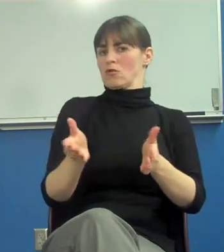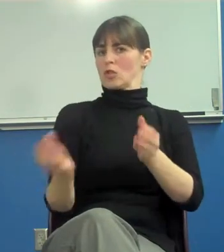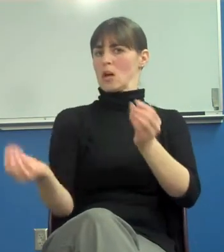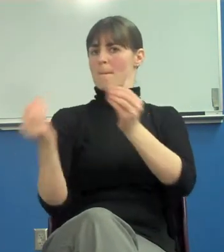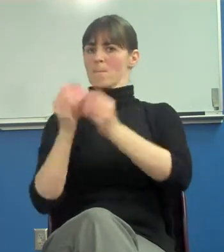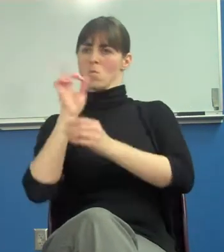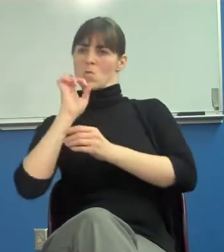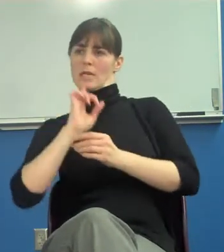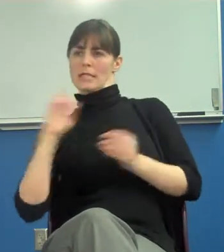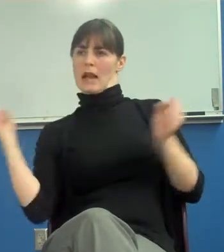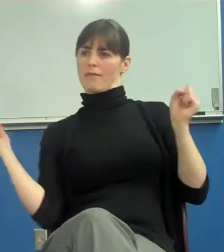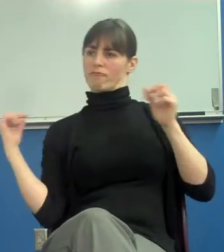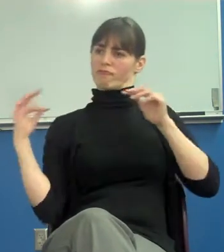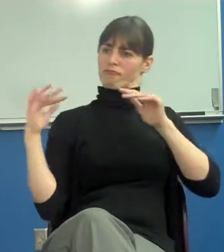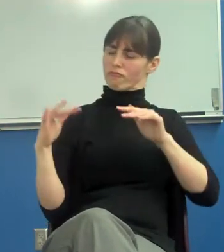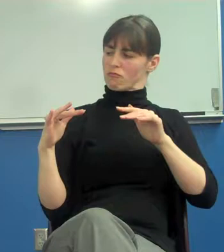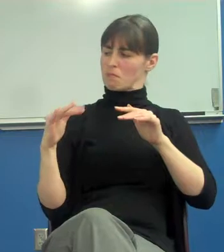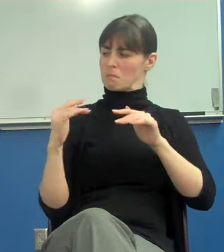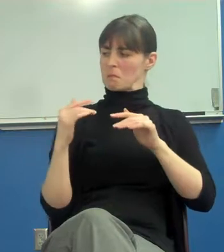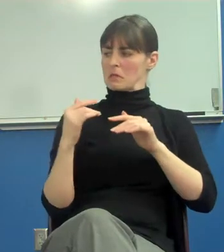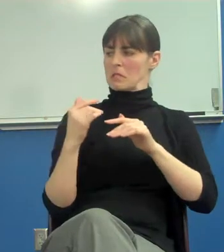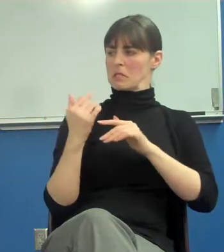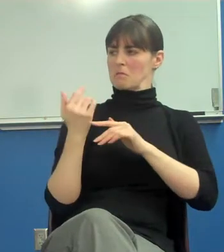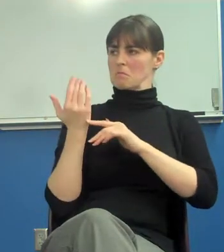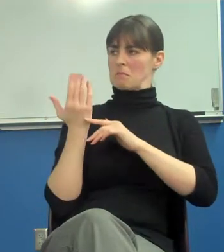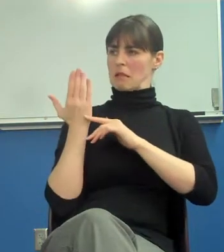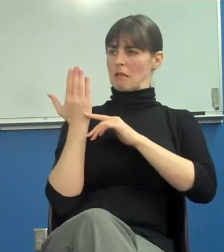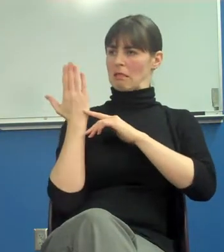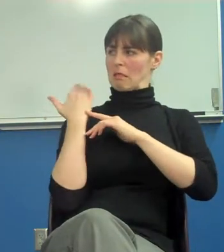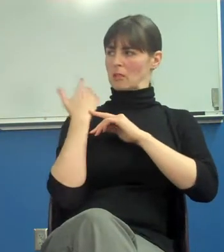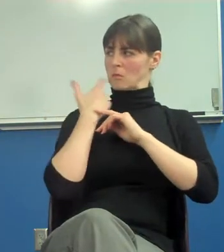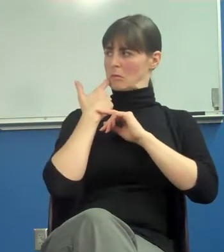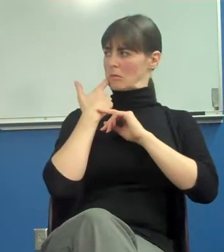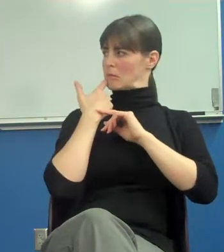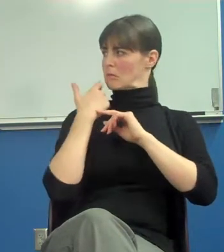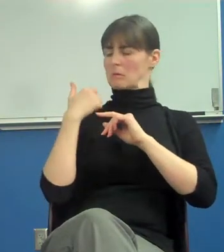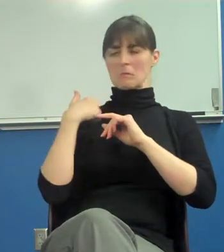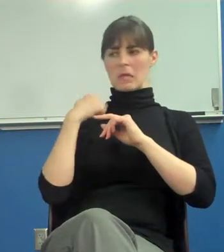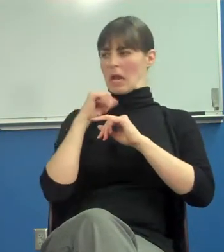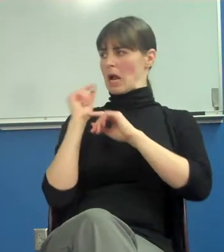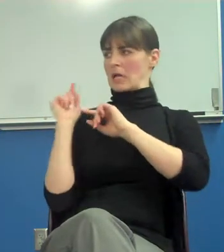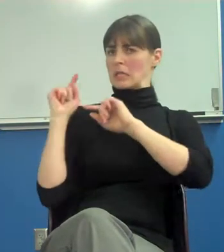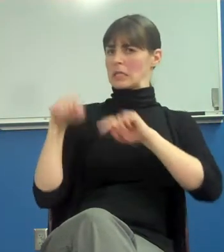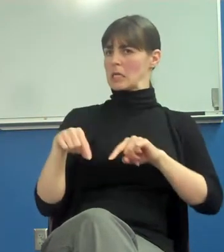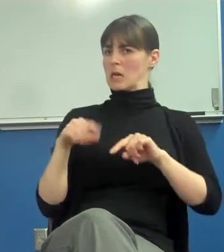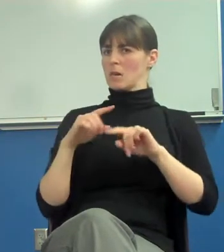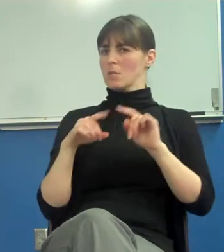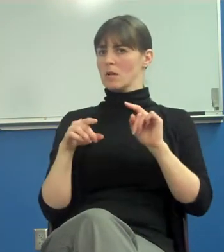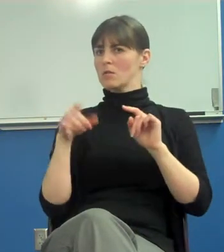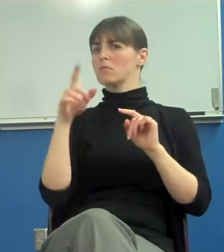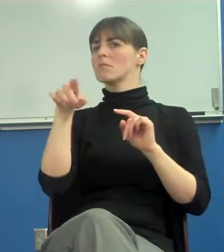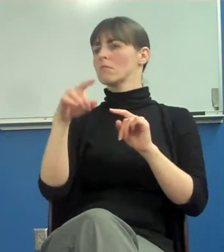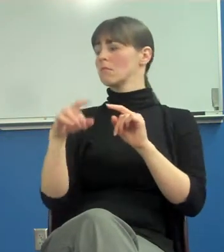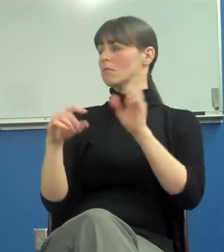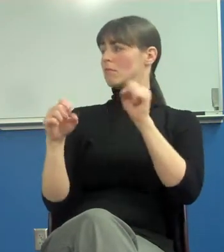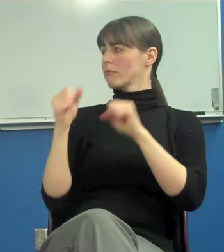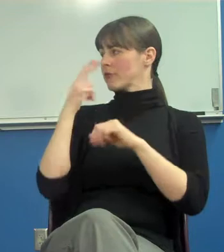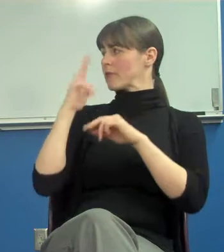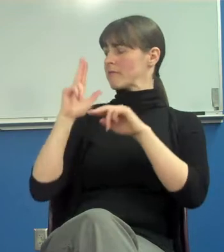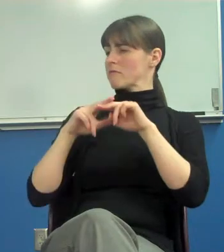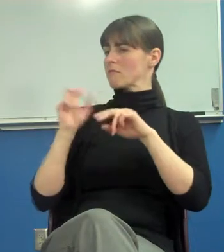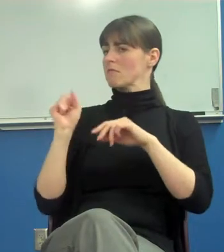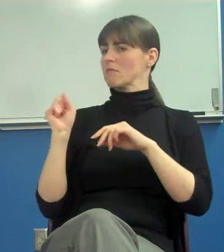community involved. I don't know how well the last one went. I wasn't able to come, but was it good?